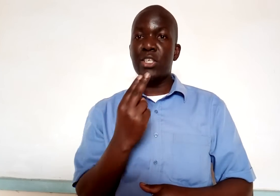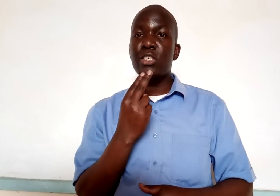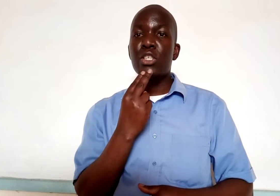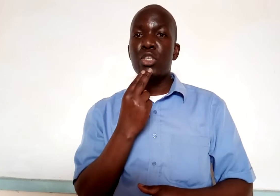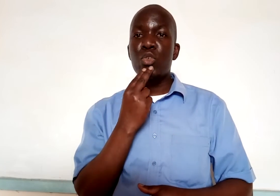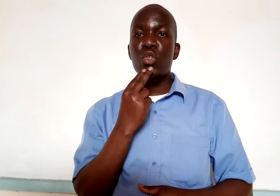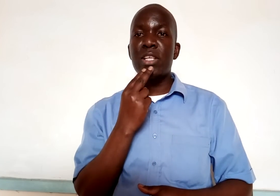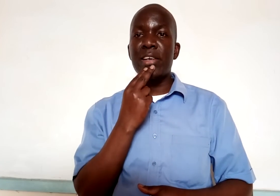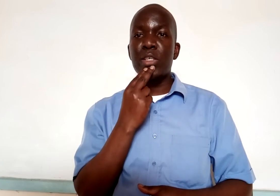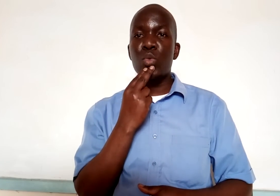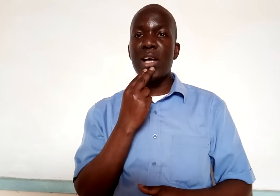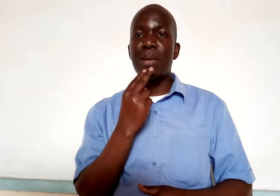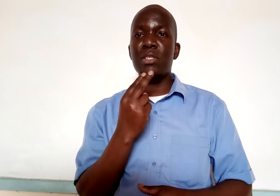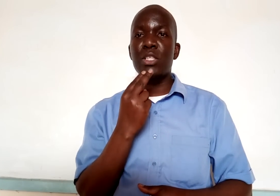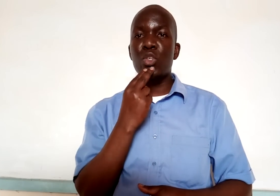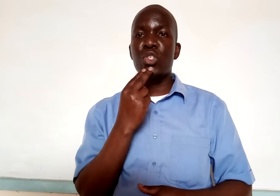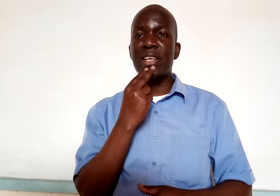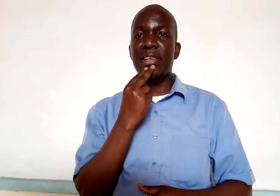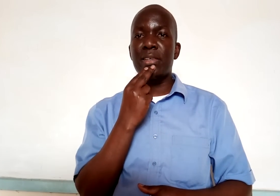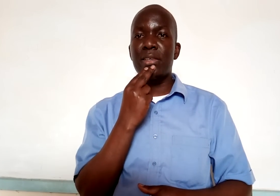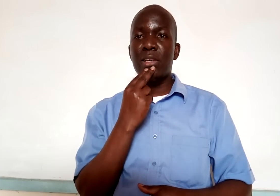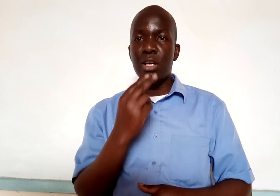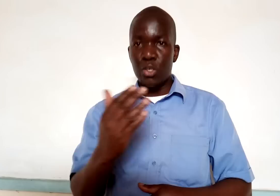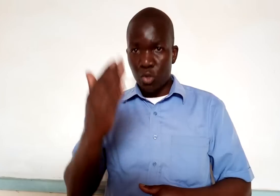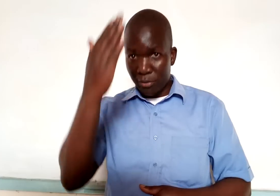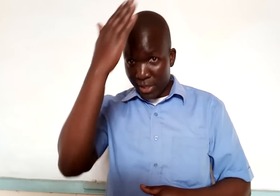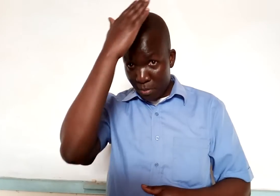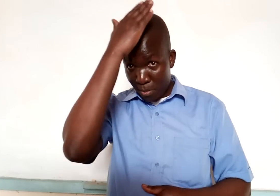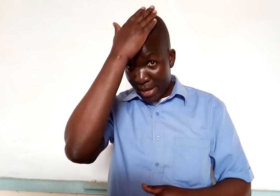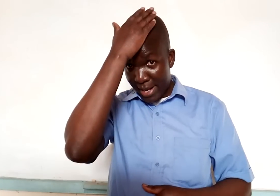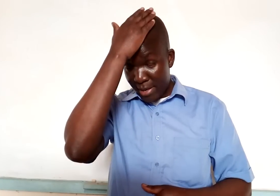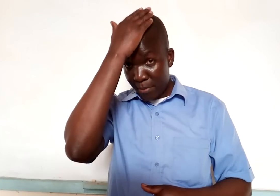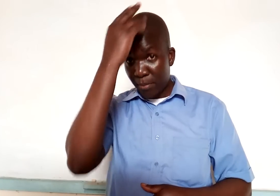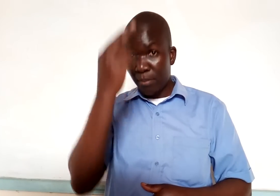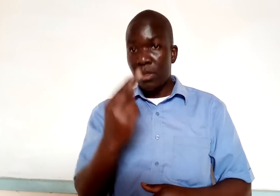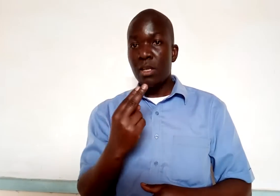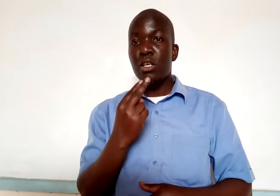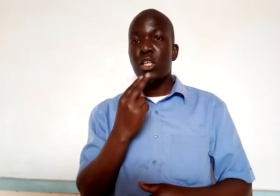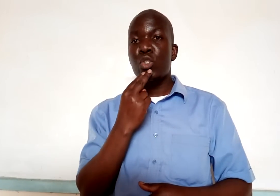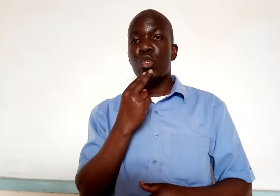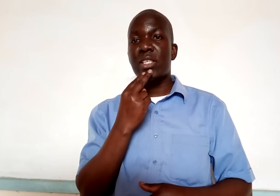is Tuesday, two times, Tuesday. So I've said Monday, Tuesday.